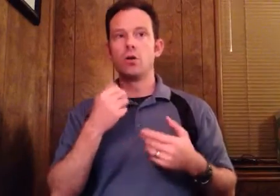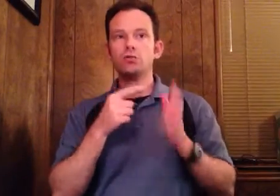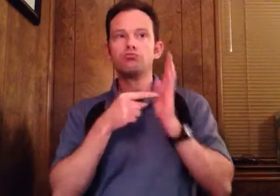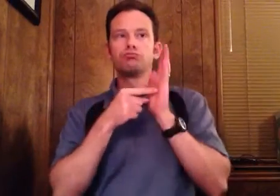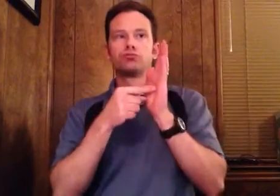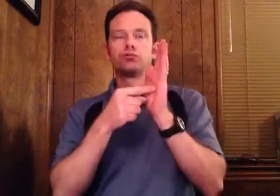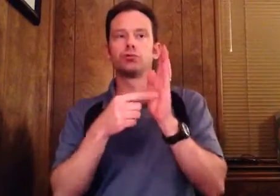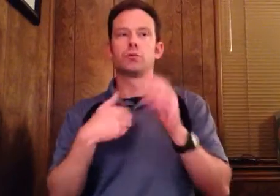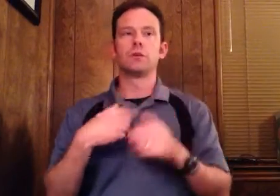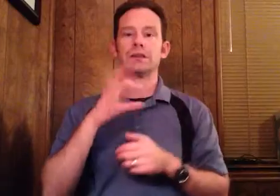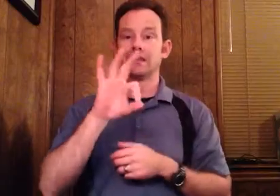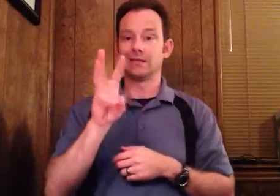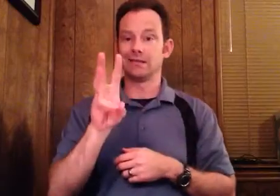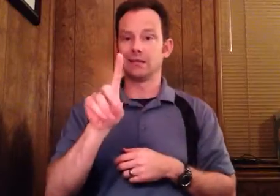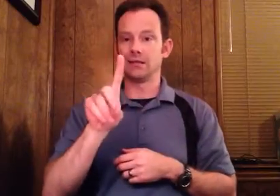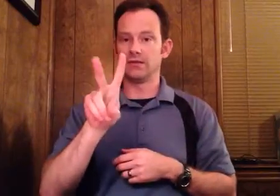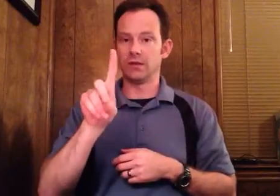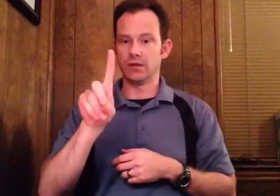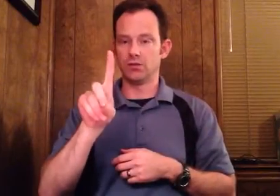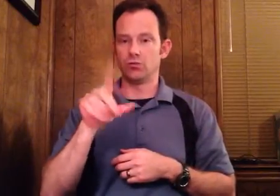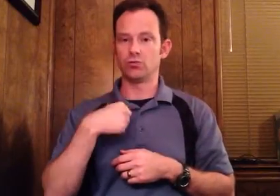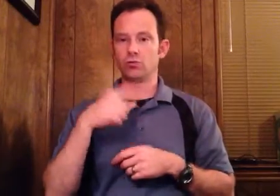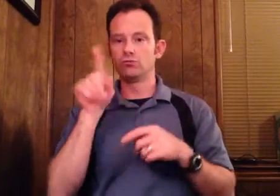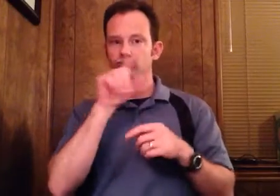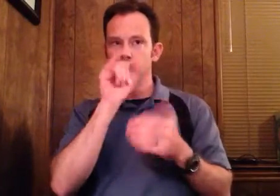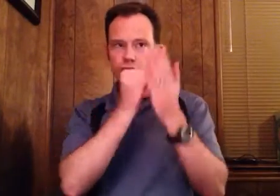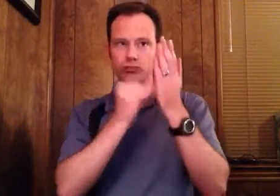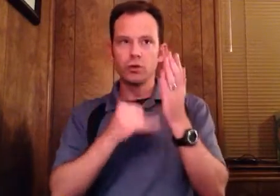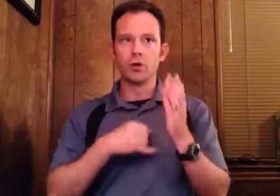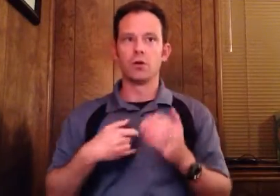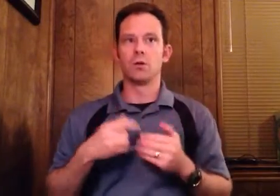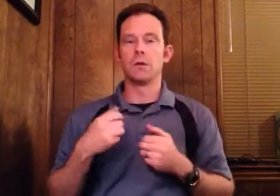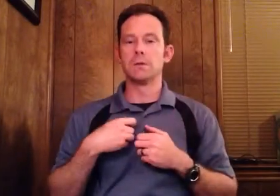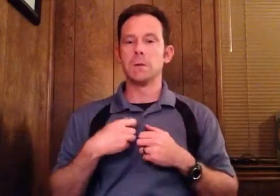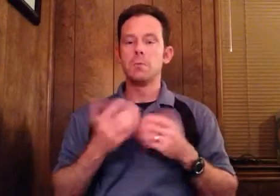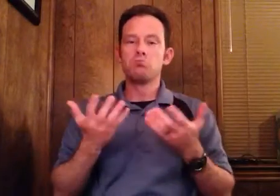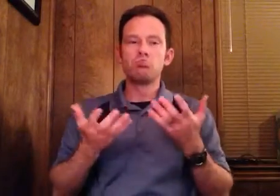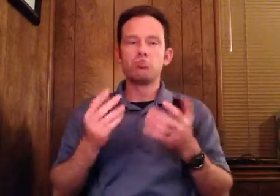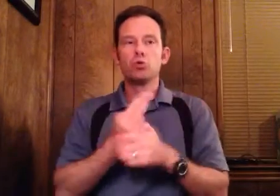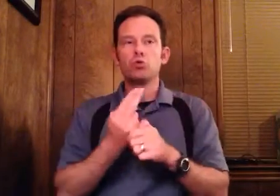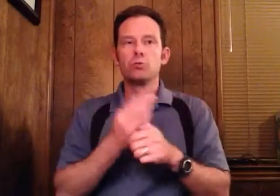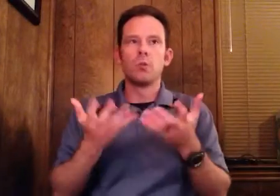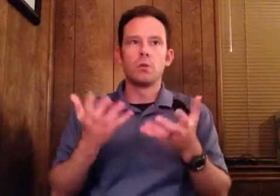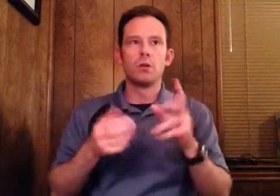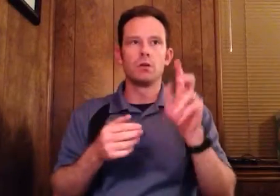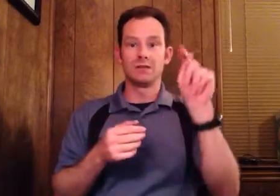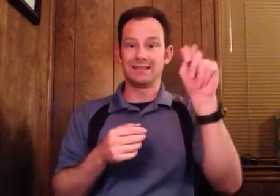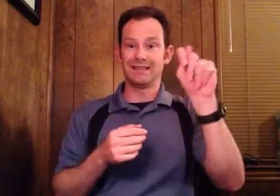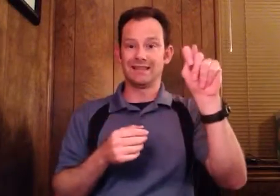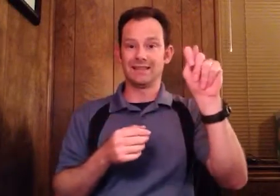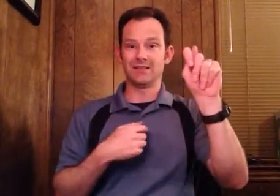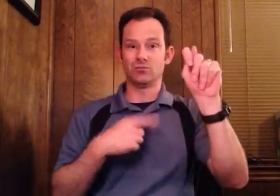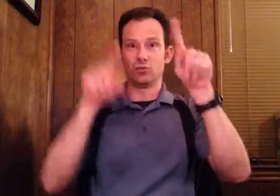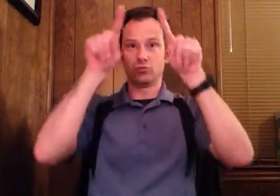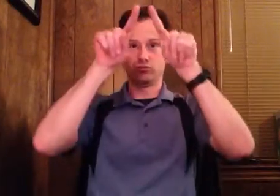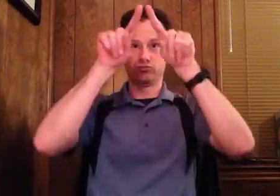put maybe T for total, and I'm going to have my bar represent the whole